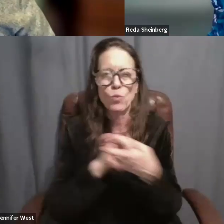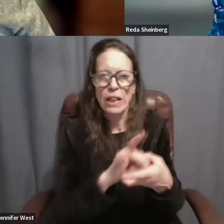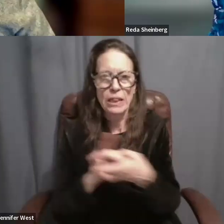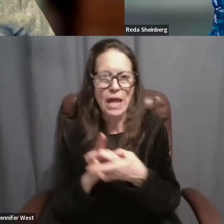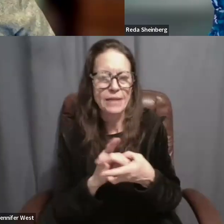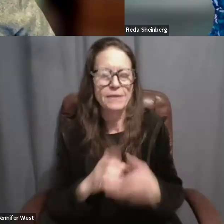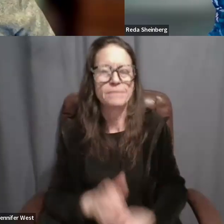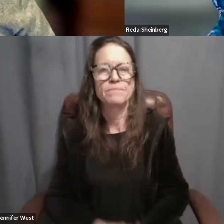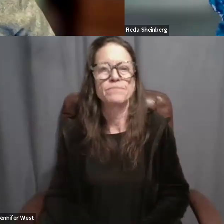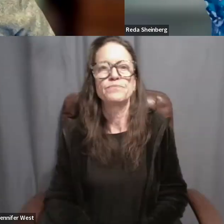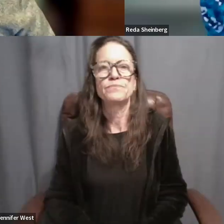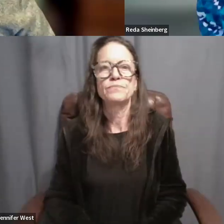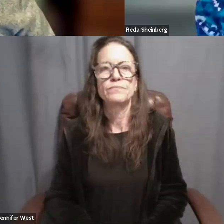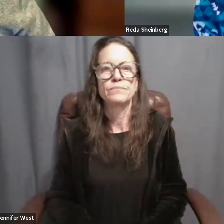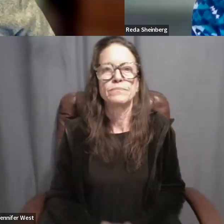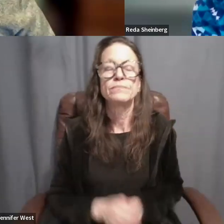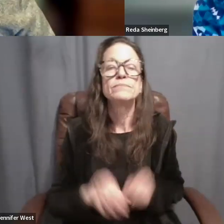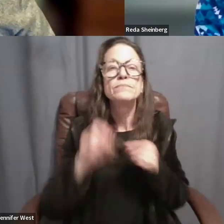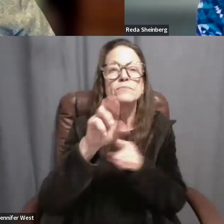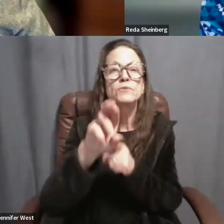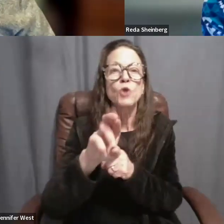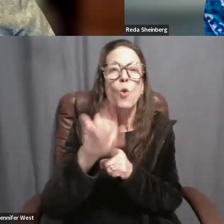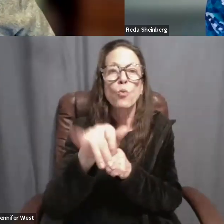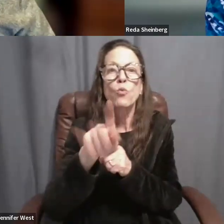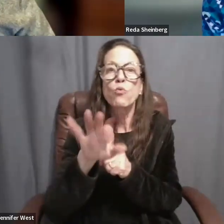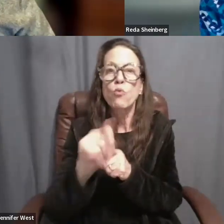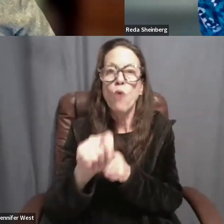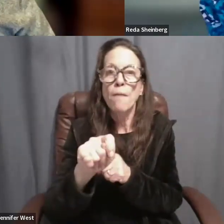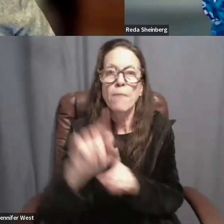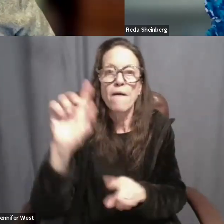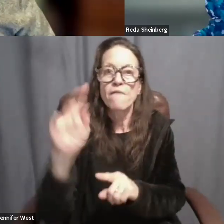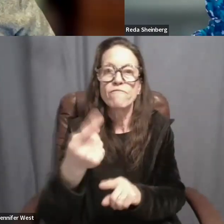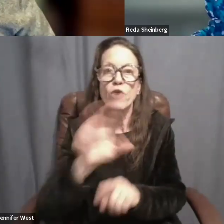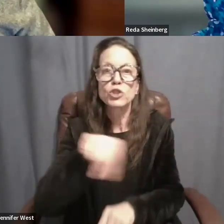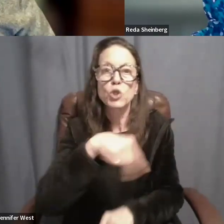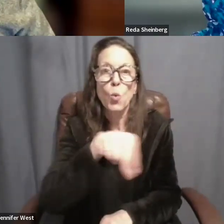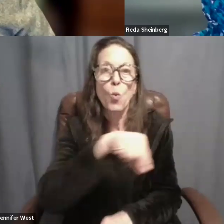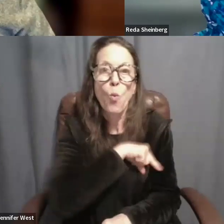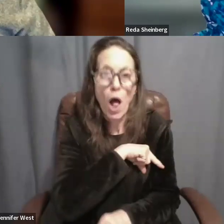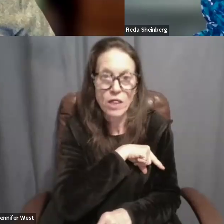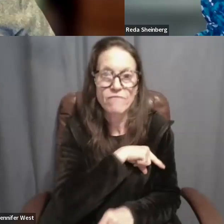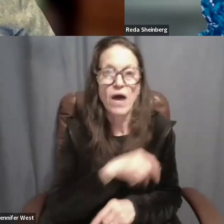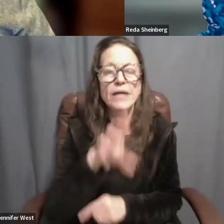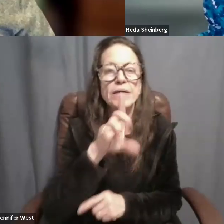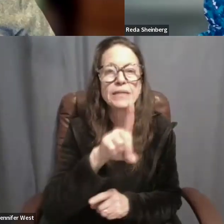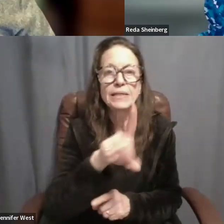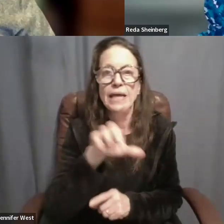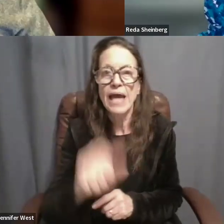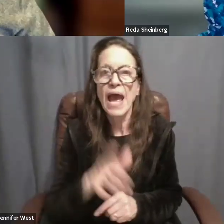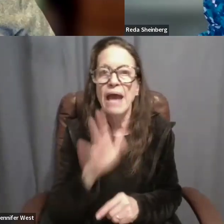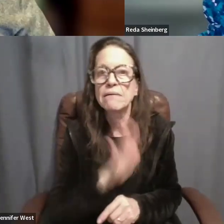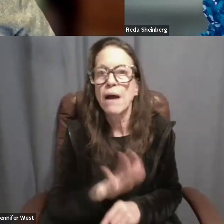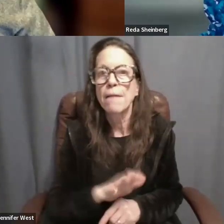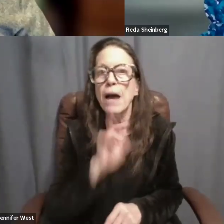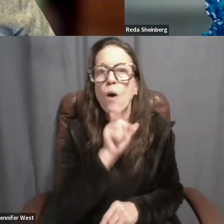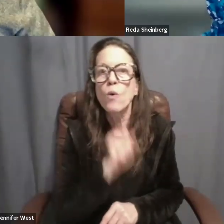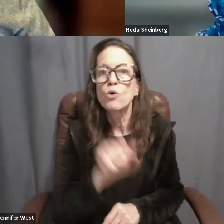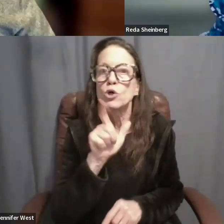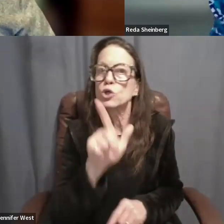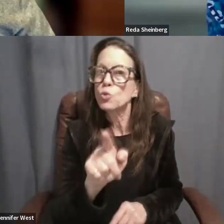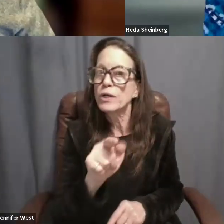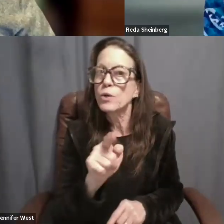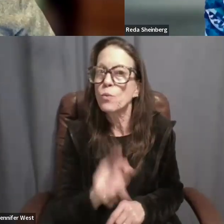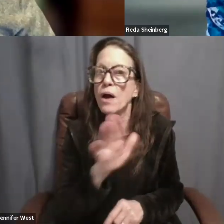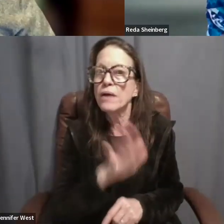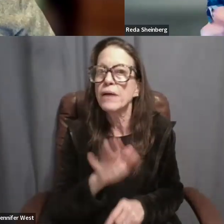We did, when Robert first qualified for DDA, when he was 21, which was around, I guess,